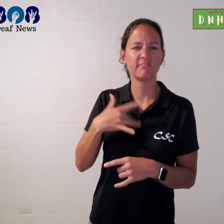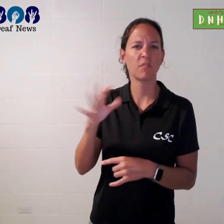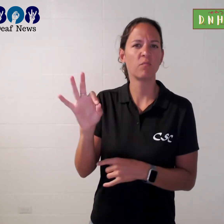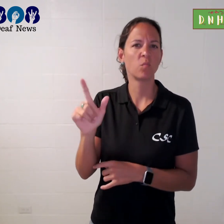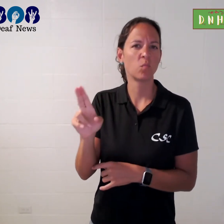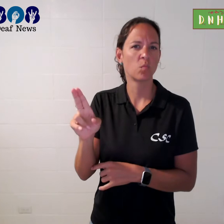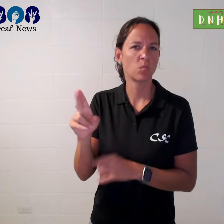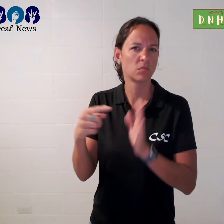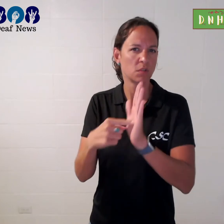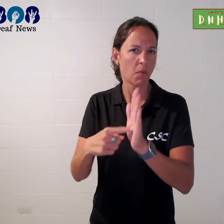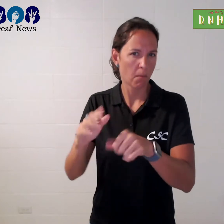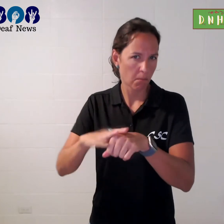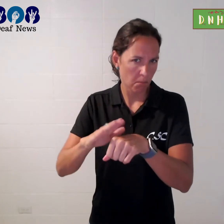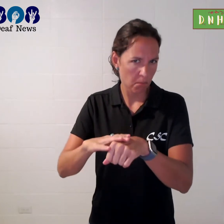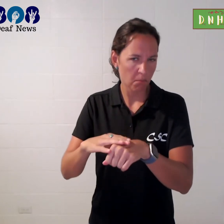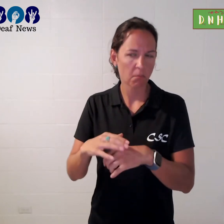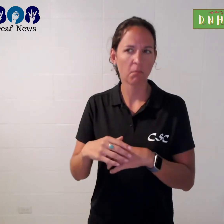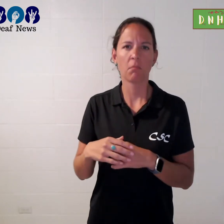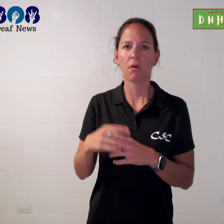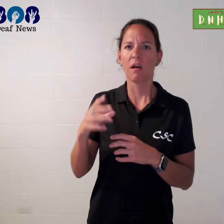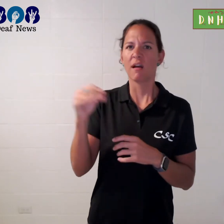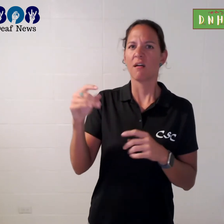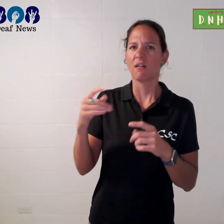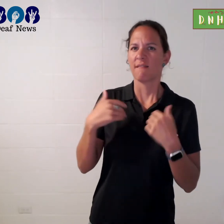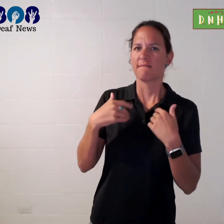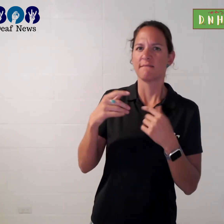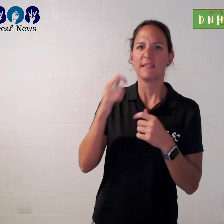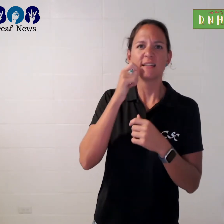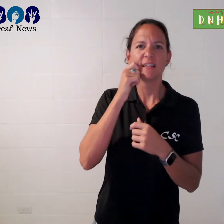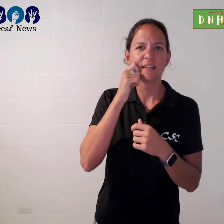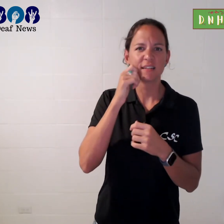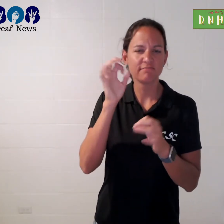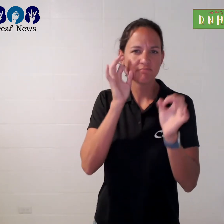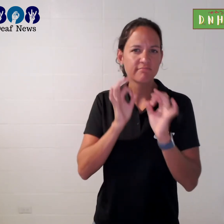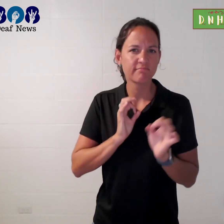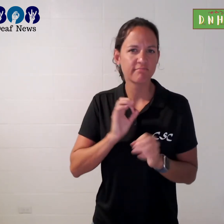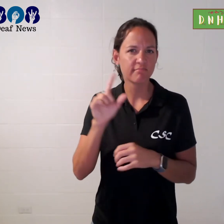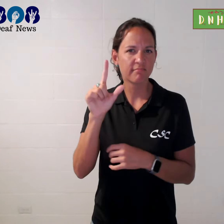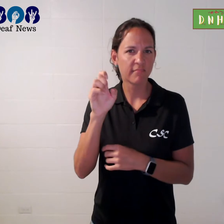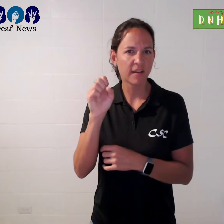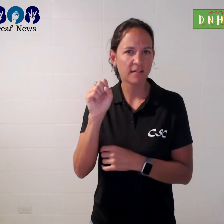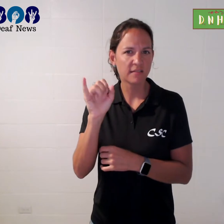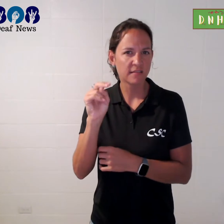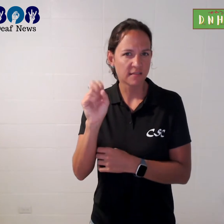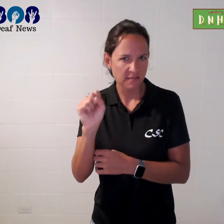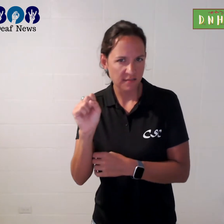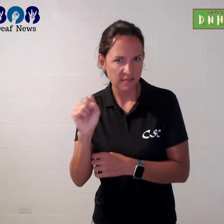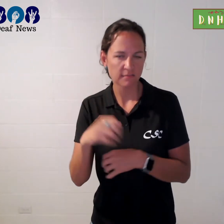It is a virus, a disease, that results in flu-like symptoms